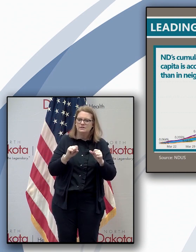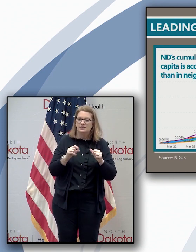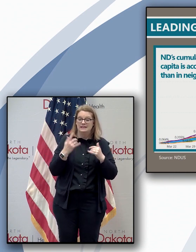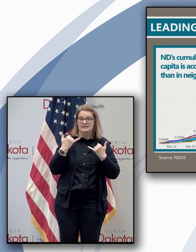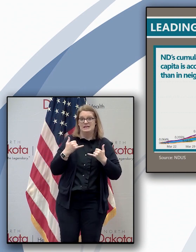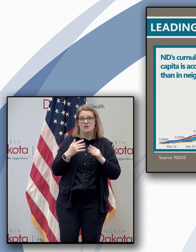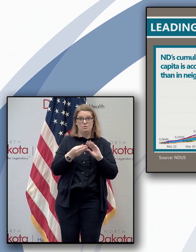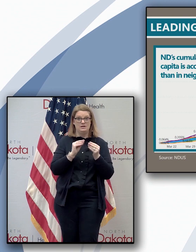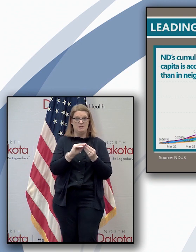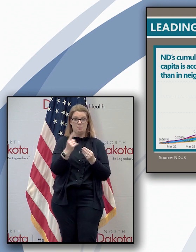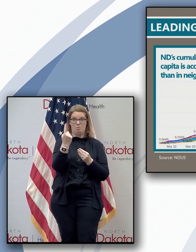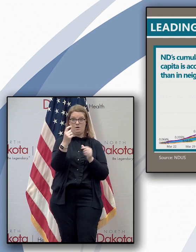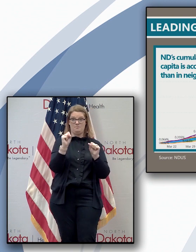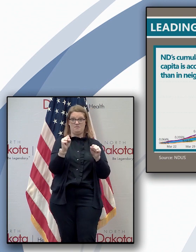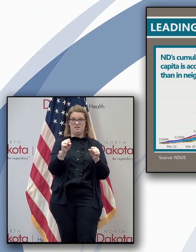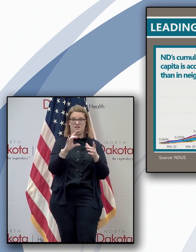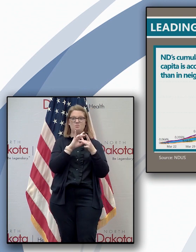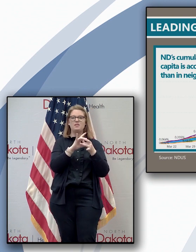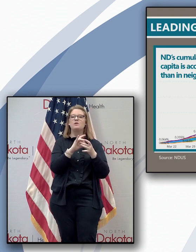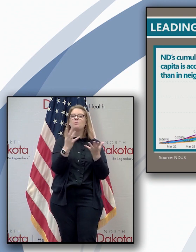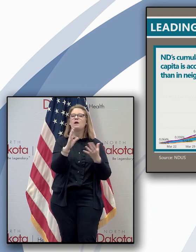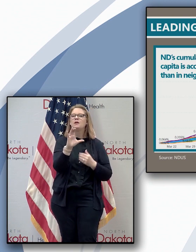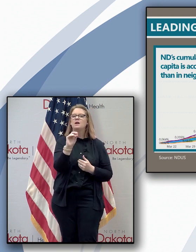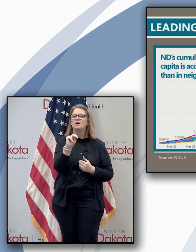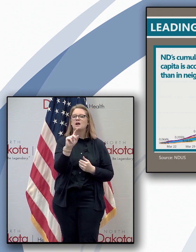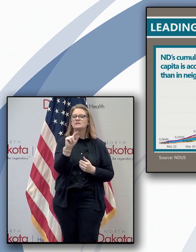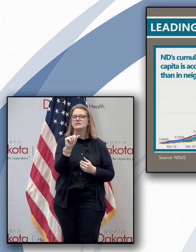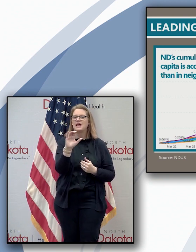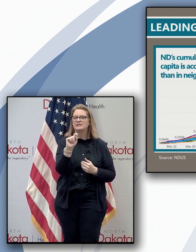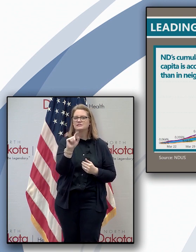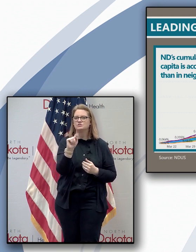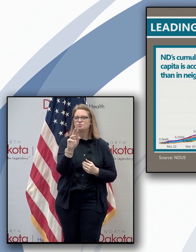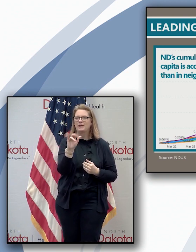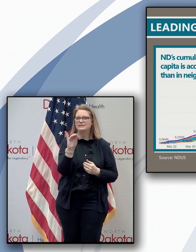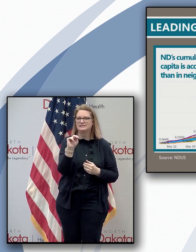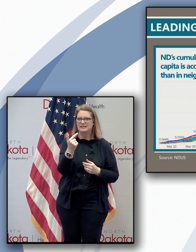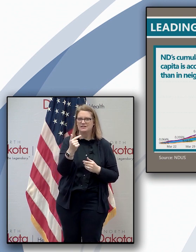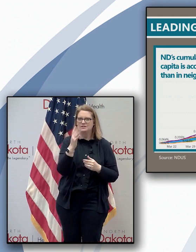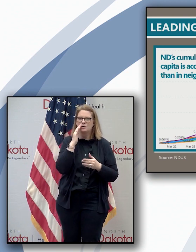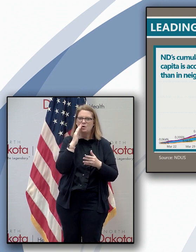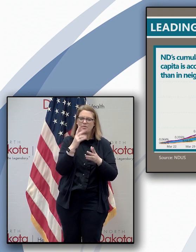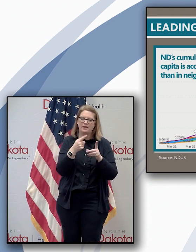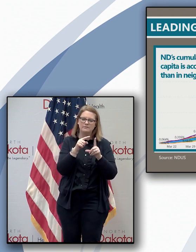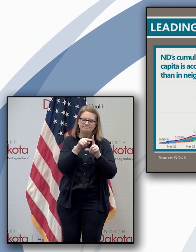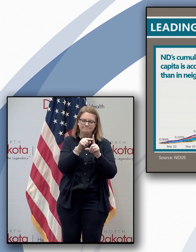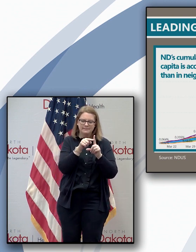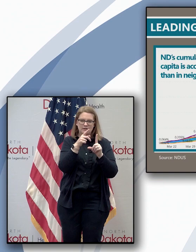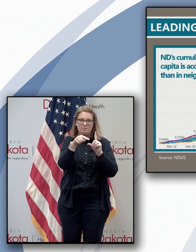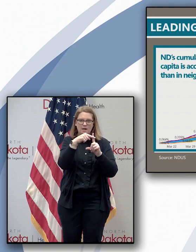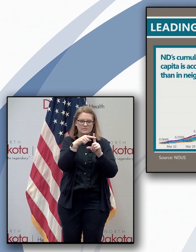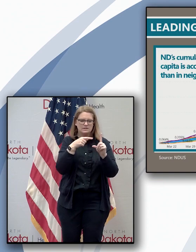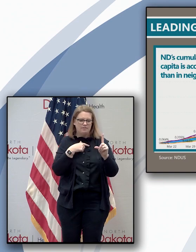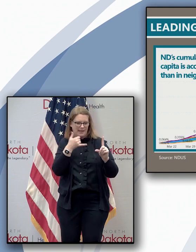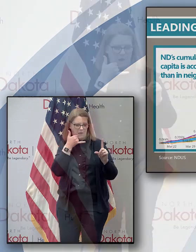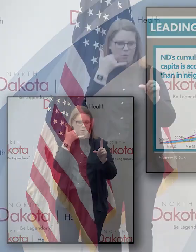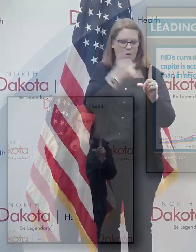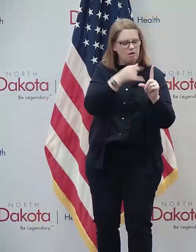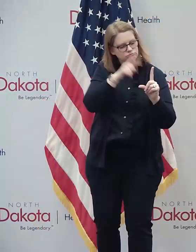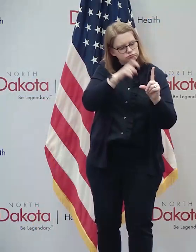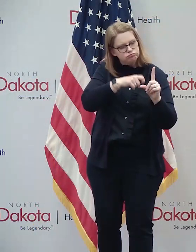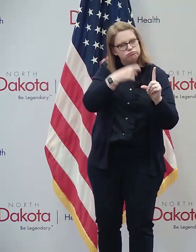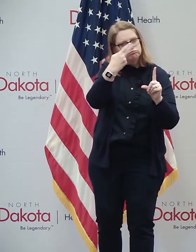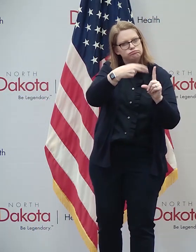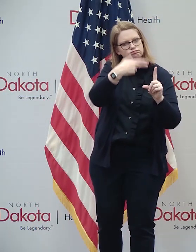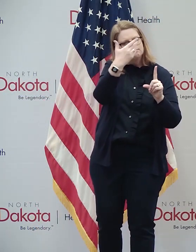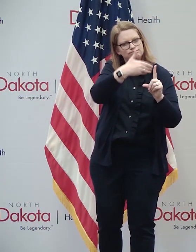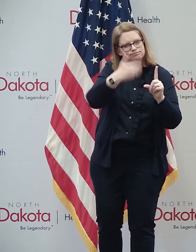in the country in terms of our contact tracing capability. And that, again, is going to help us corral this virus